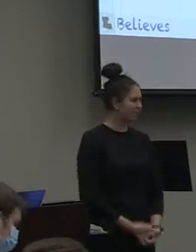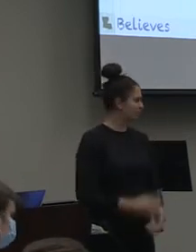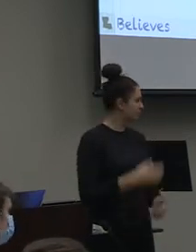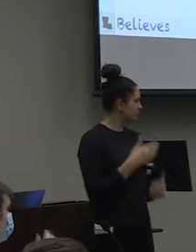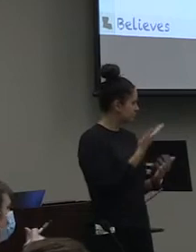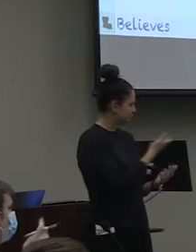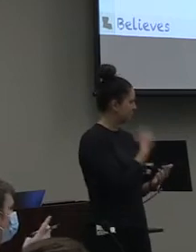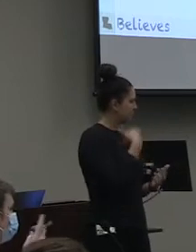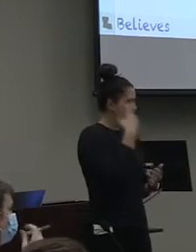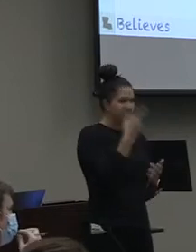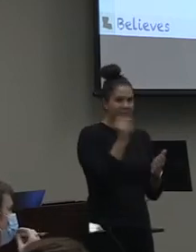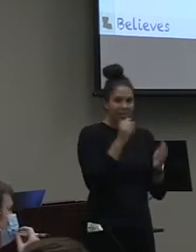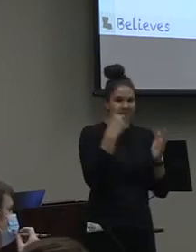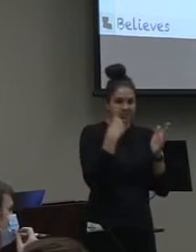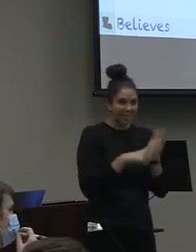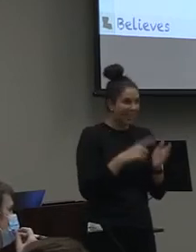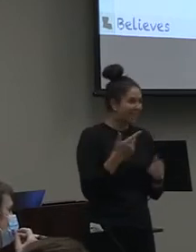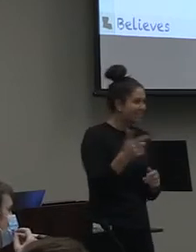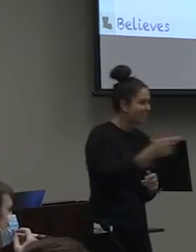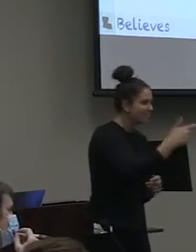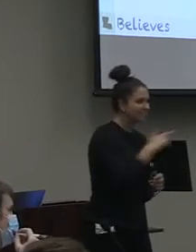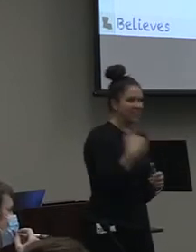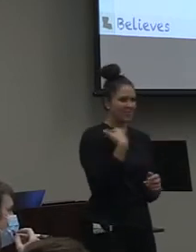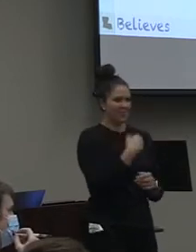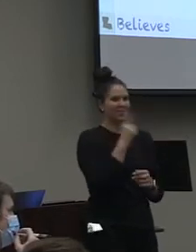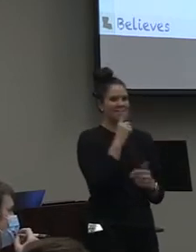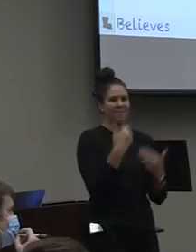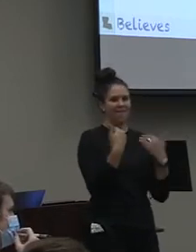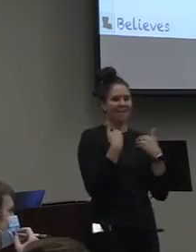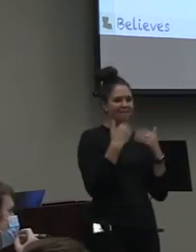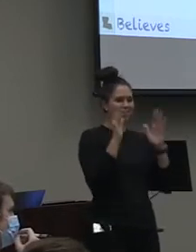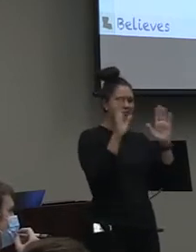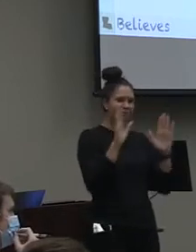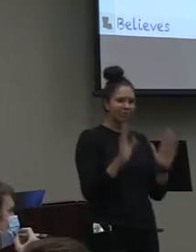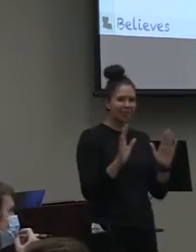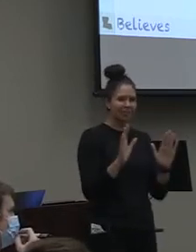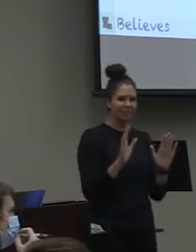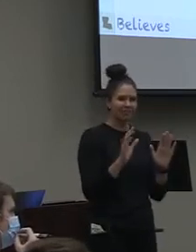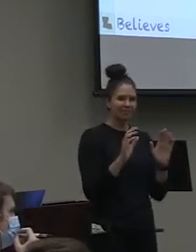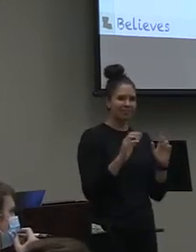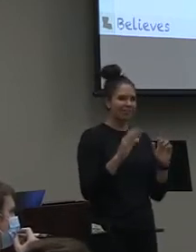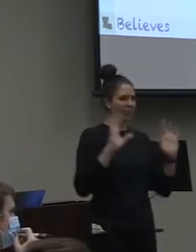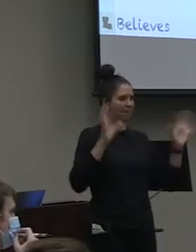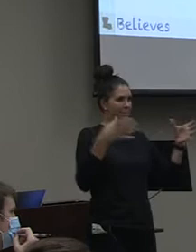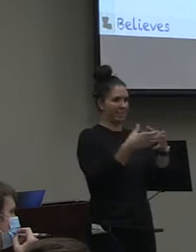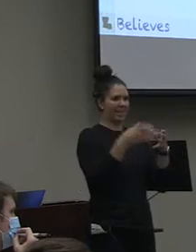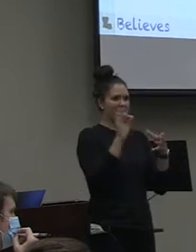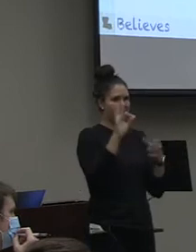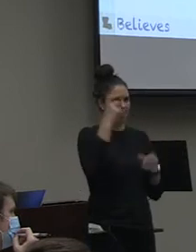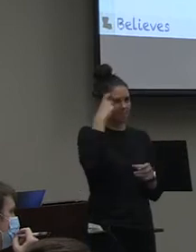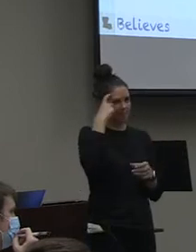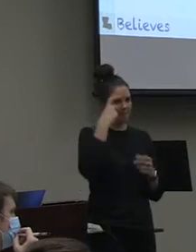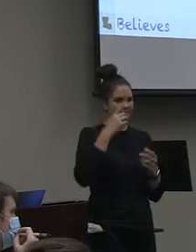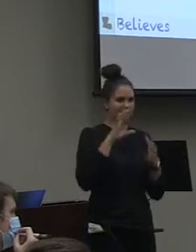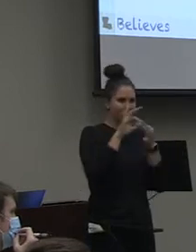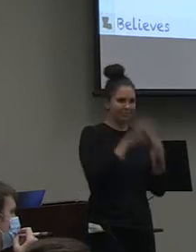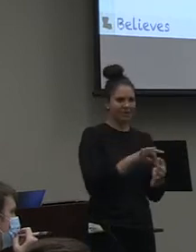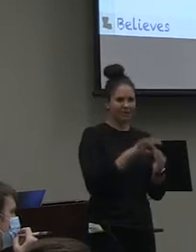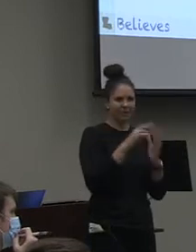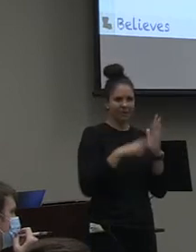So I think you all can tell going around the room that we really have, I think, a great meeting of the minds around